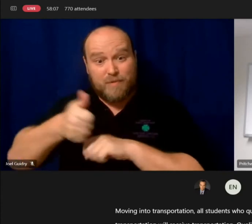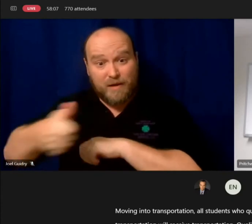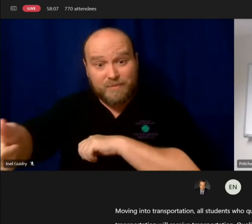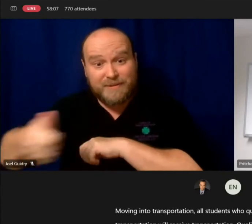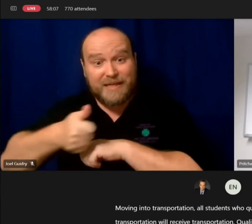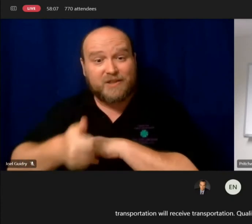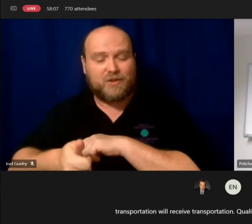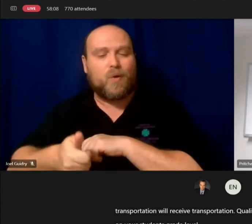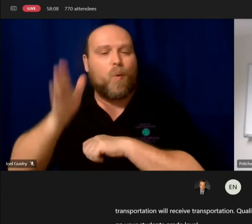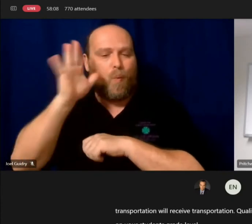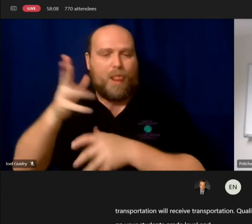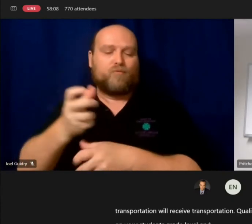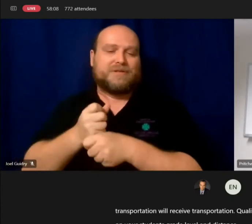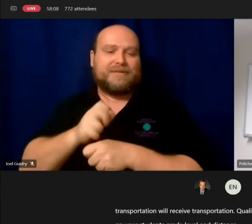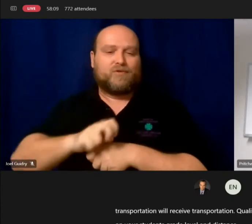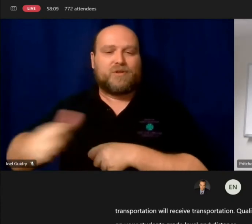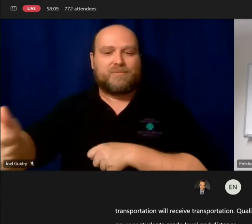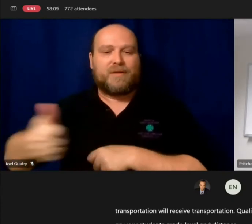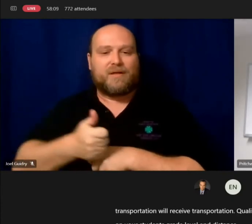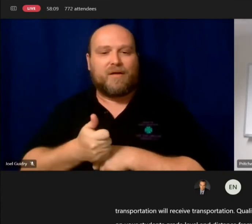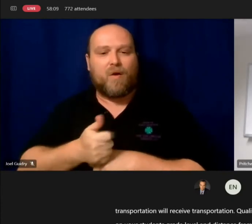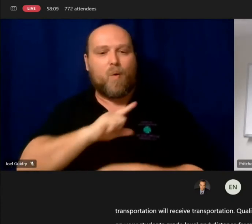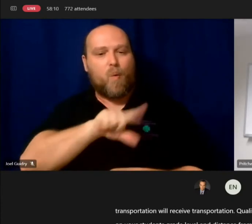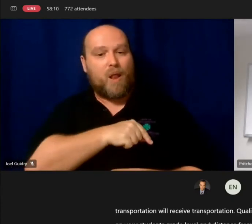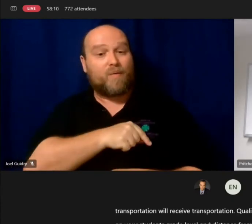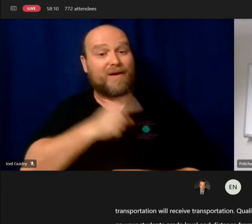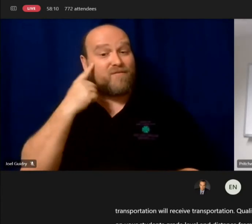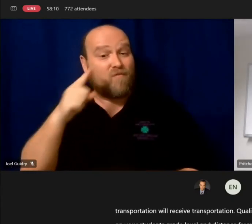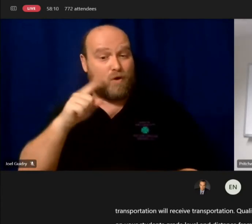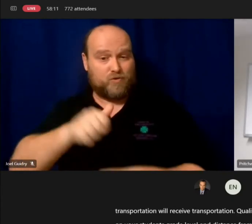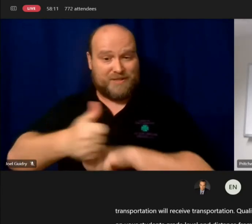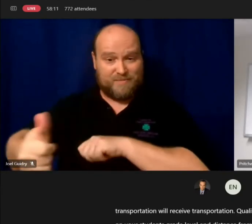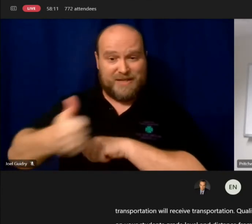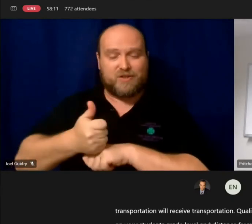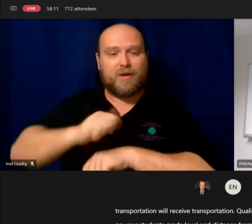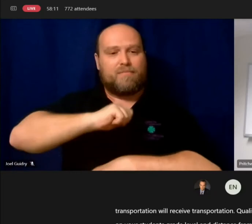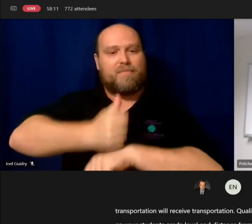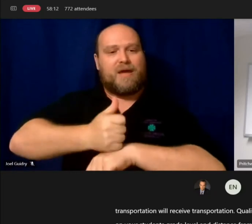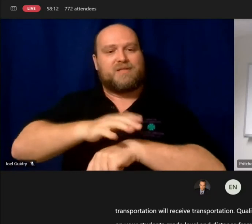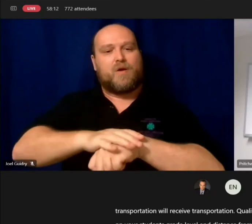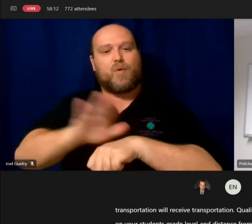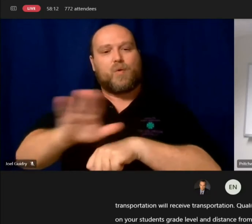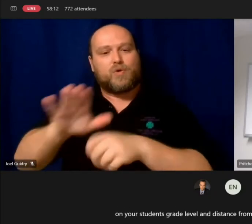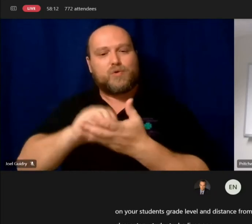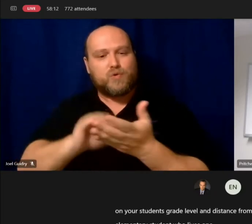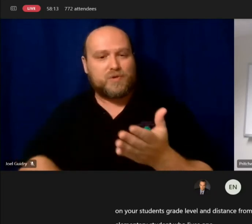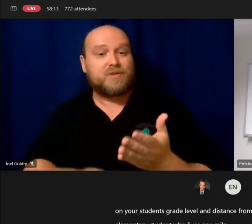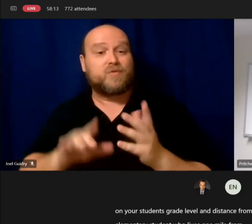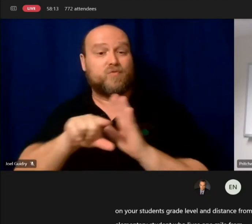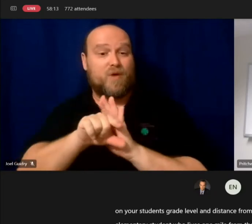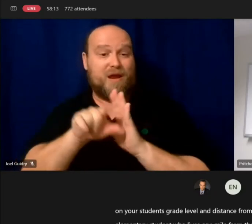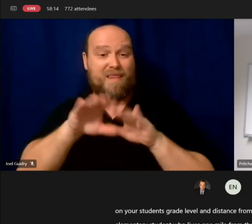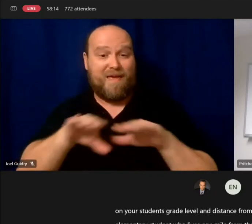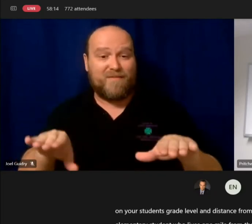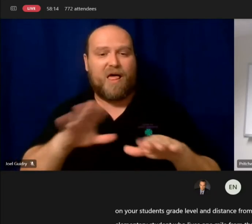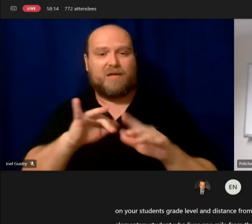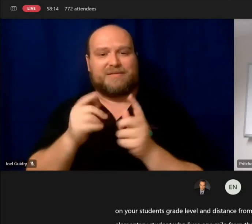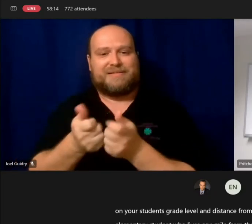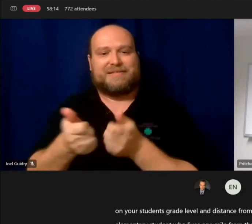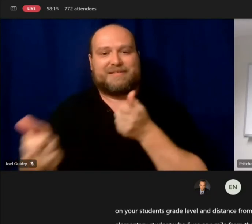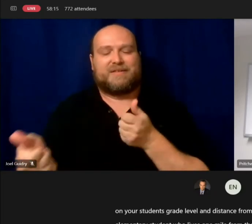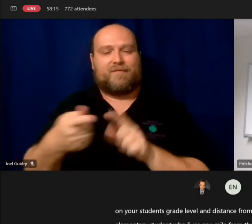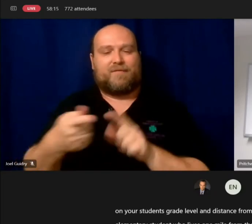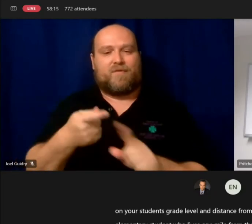from school. For example, an elementary student who lives 1 mile from their assigned neighborhood school will receive yellow bus